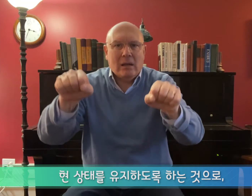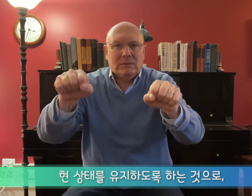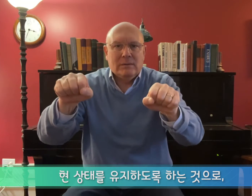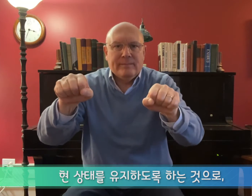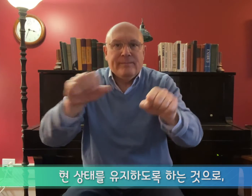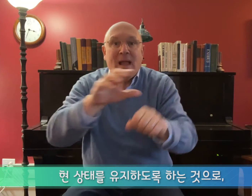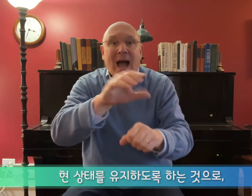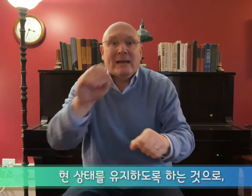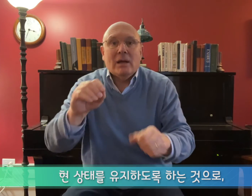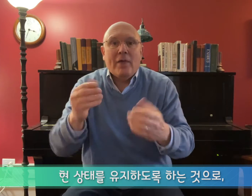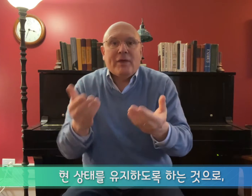on the merits is held,